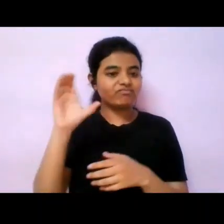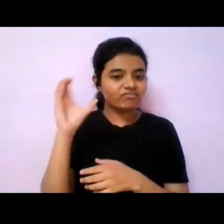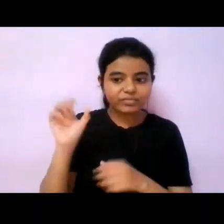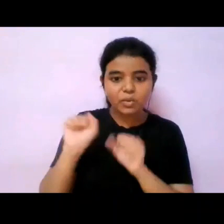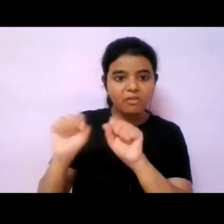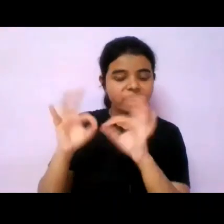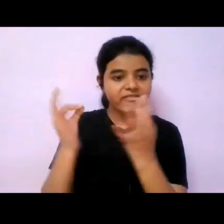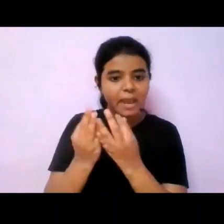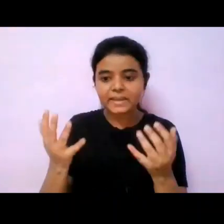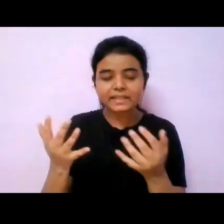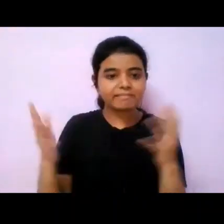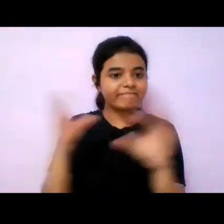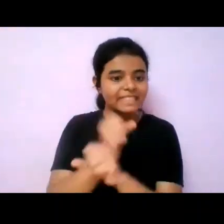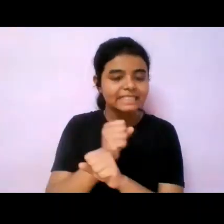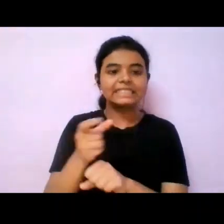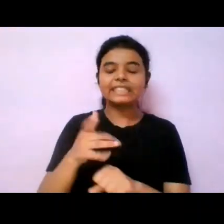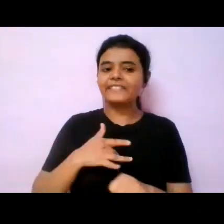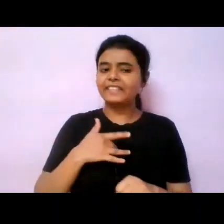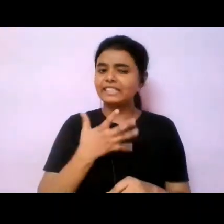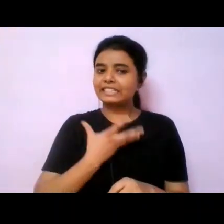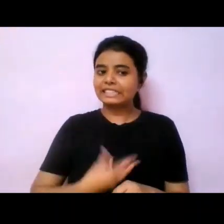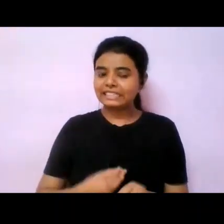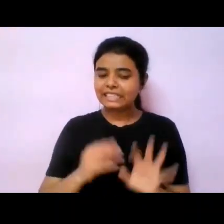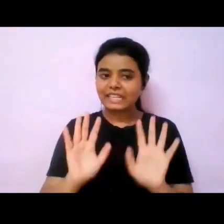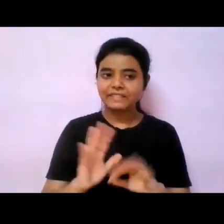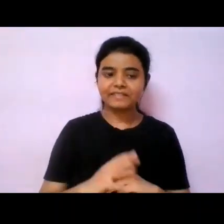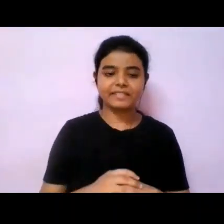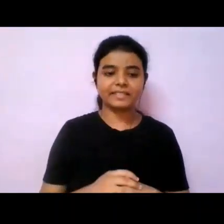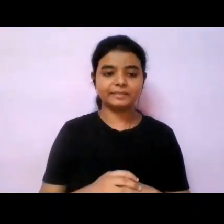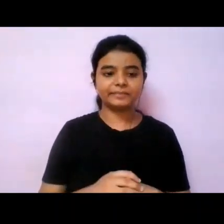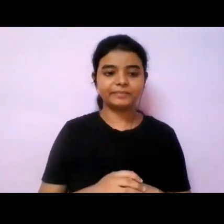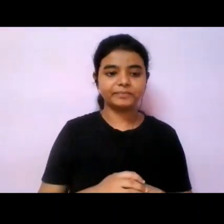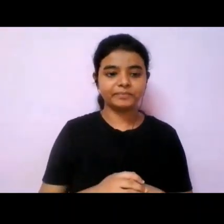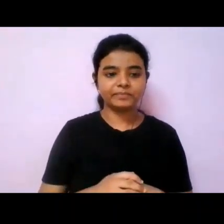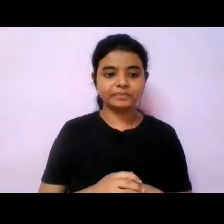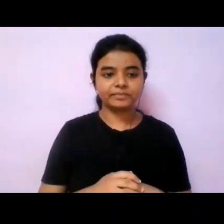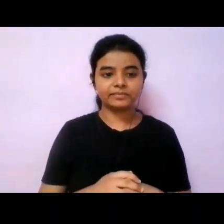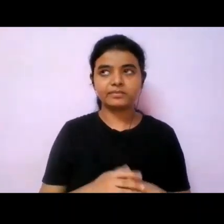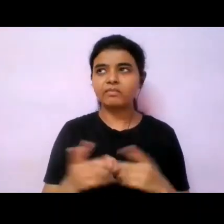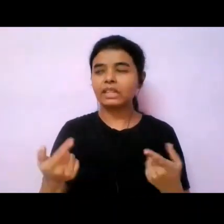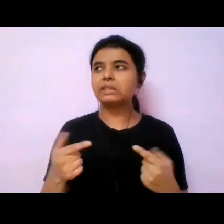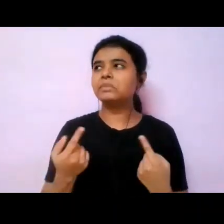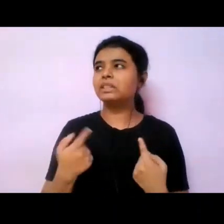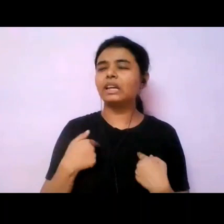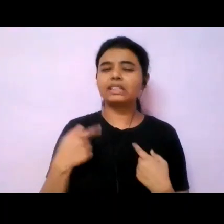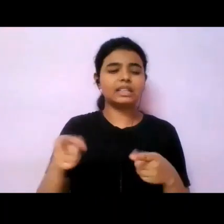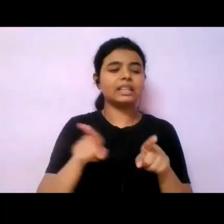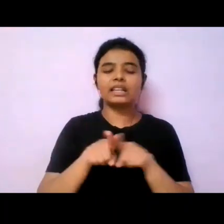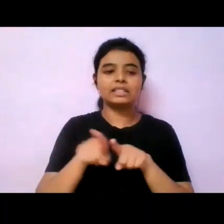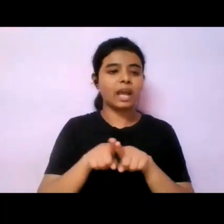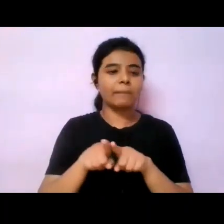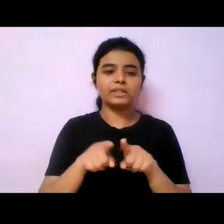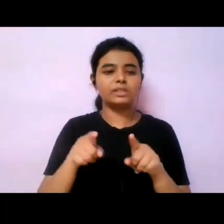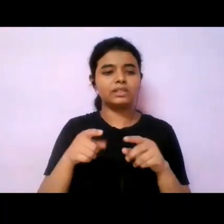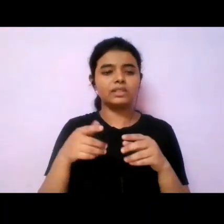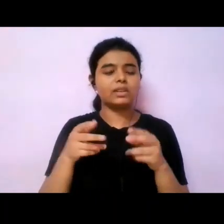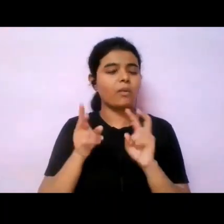family. And what we have, of course, is this kind of very classic example of